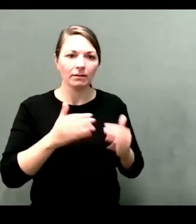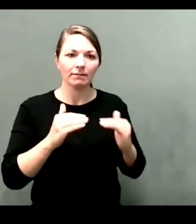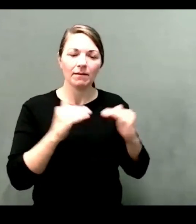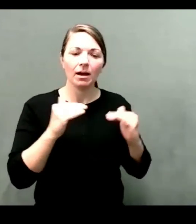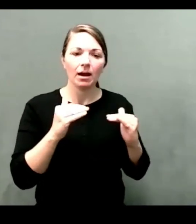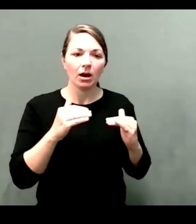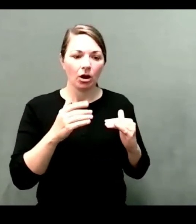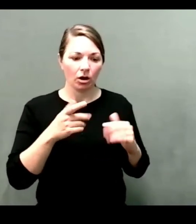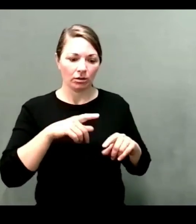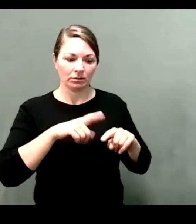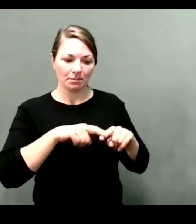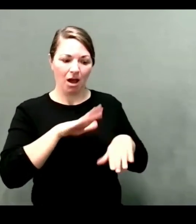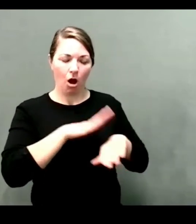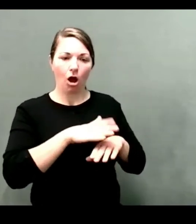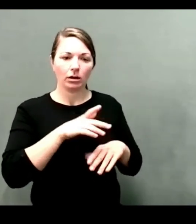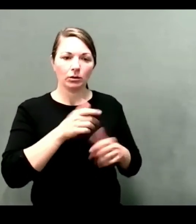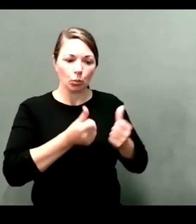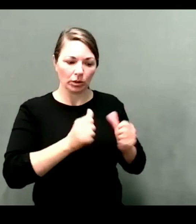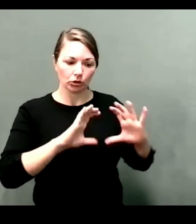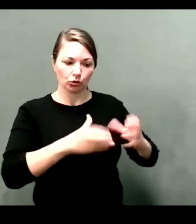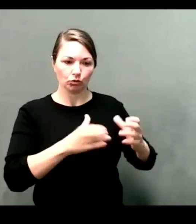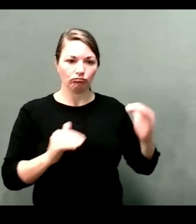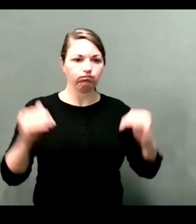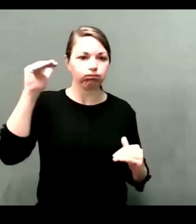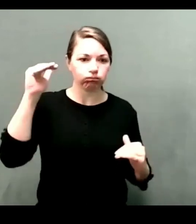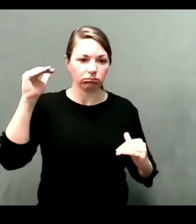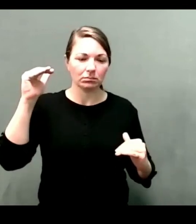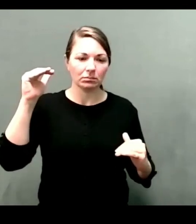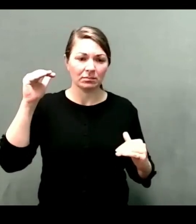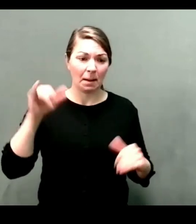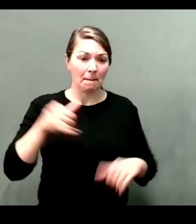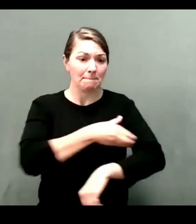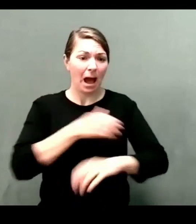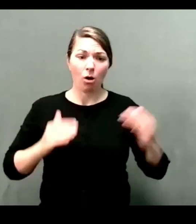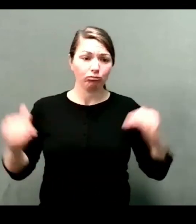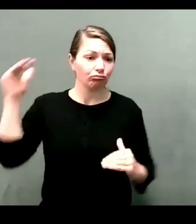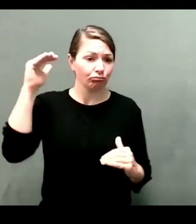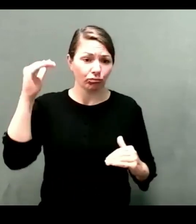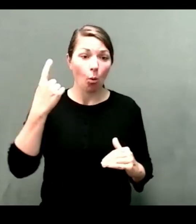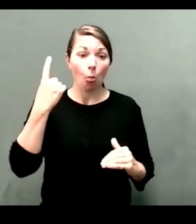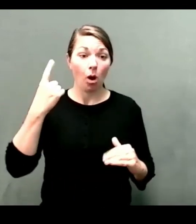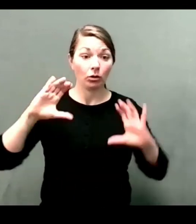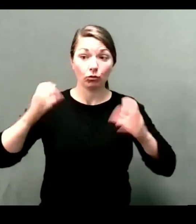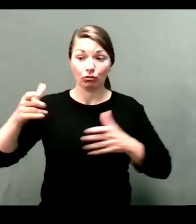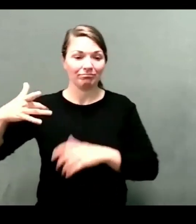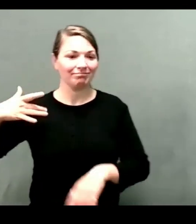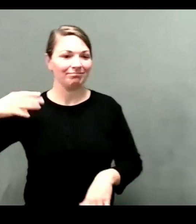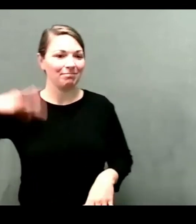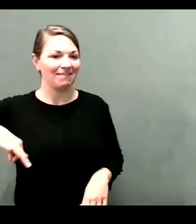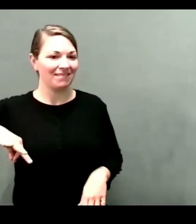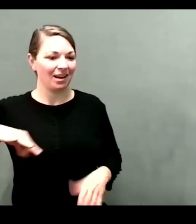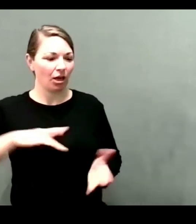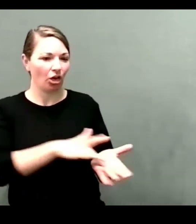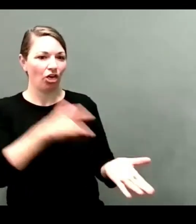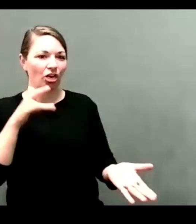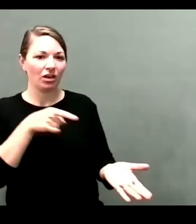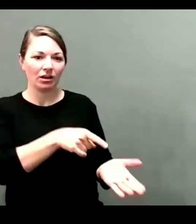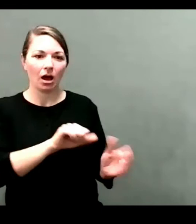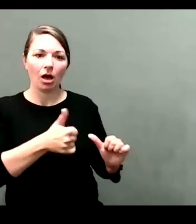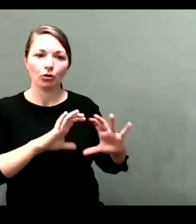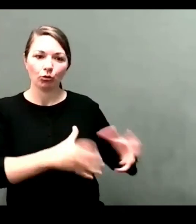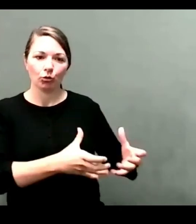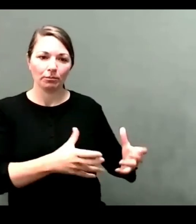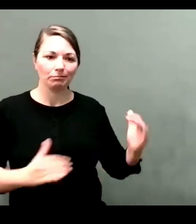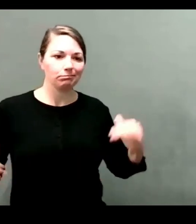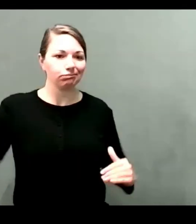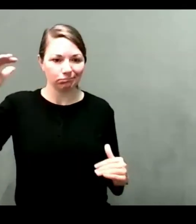their membership in a disadvantaged group. It involves an imbalance in power and one group benefiting from the systemic exploitation of other groups. So that's where we're